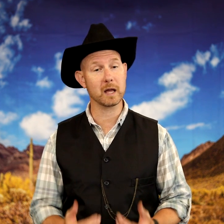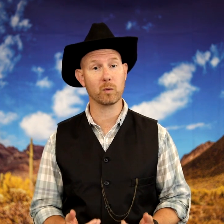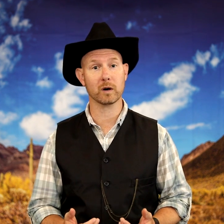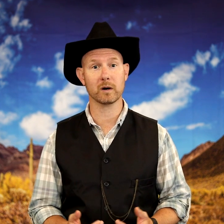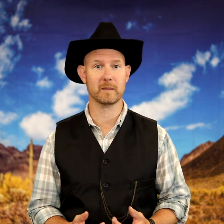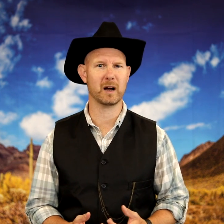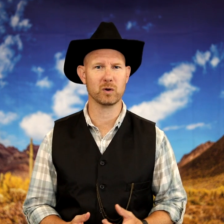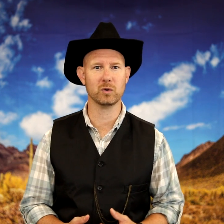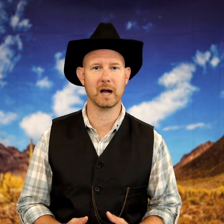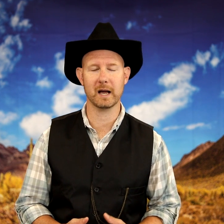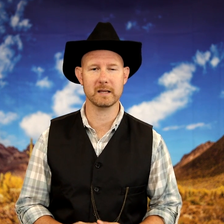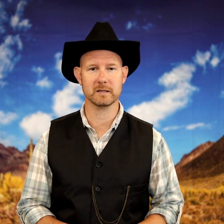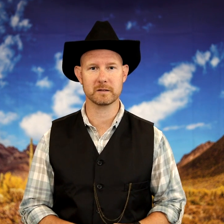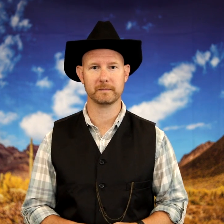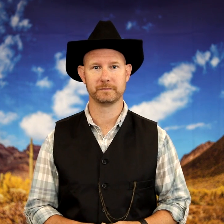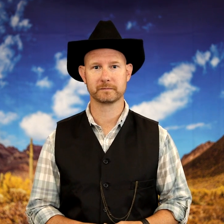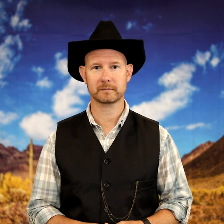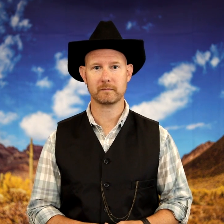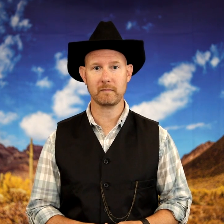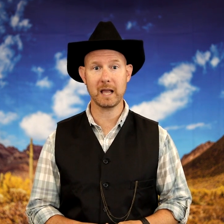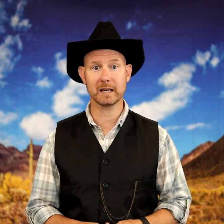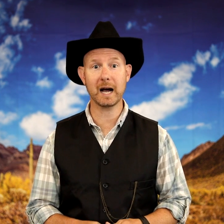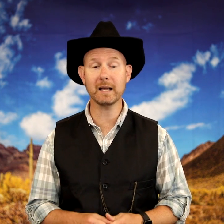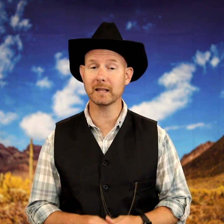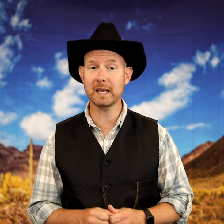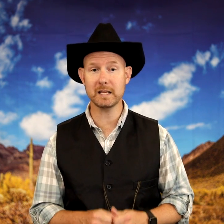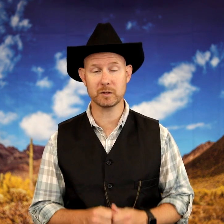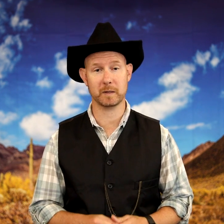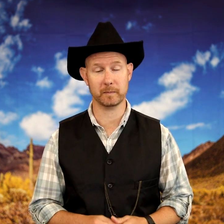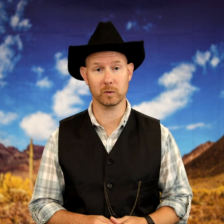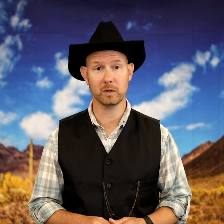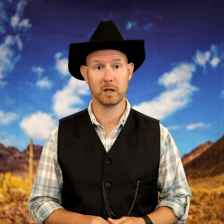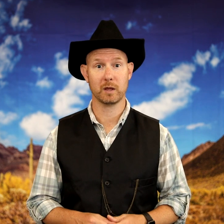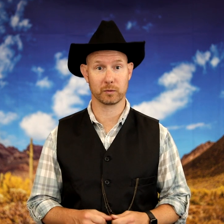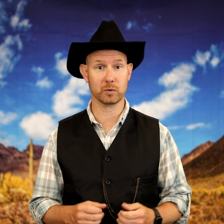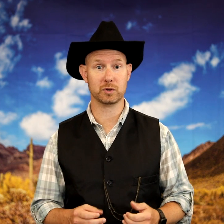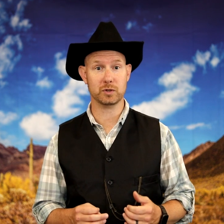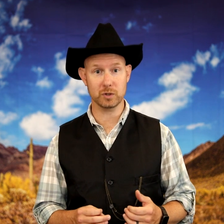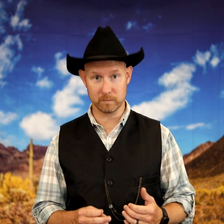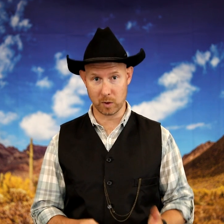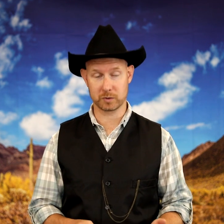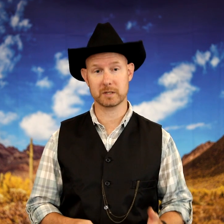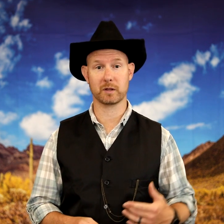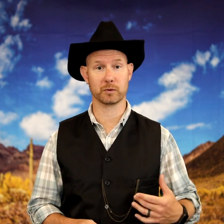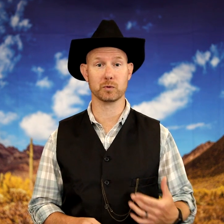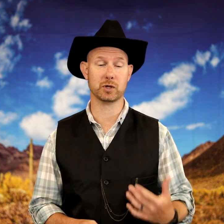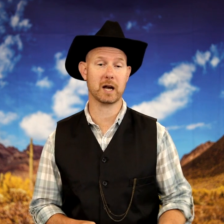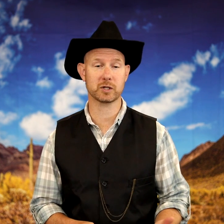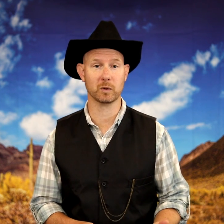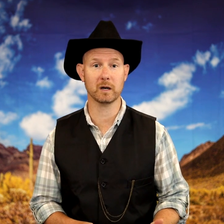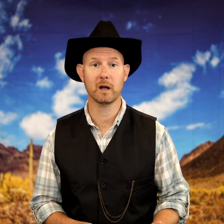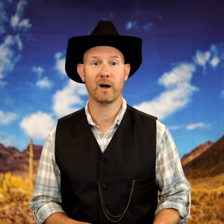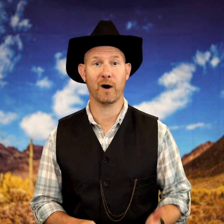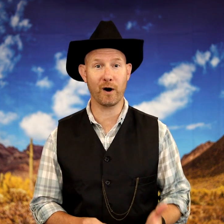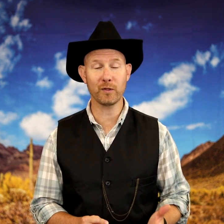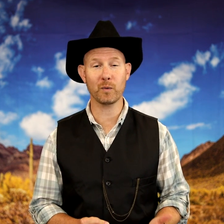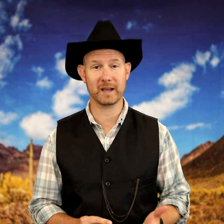they were and about who God is. And God led his people through Moses and through Joshua all the way to